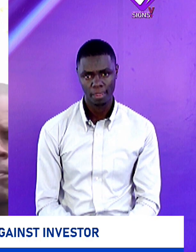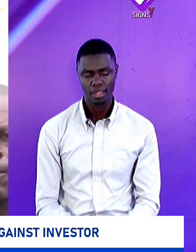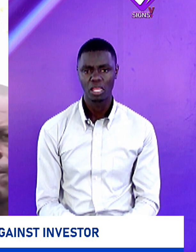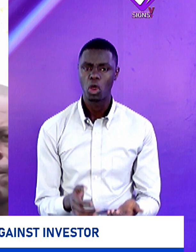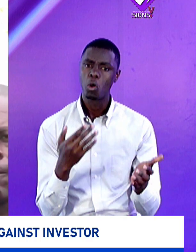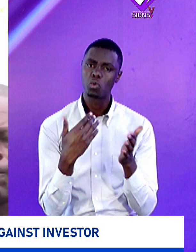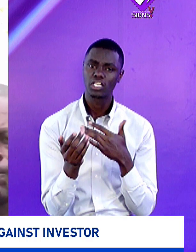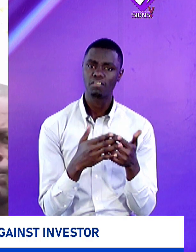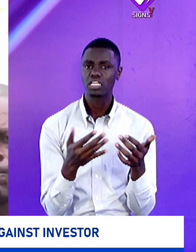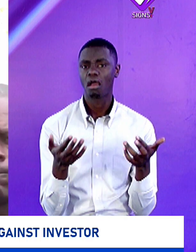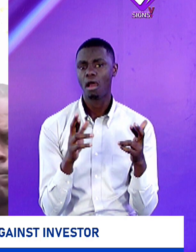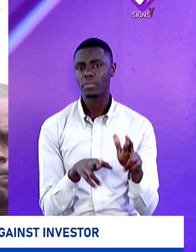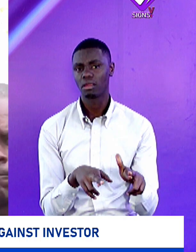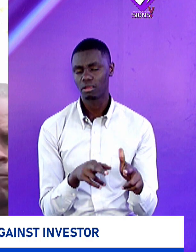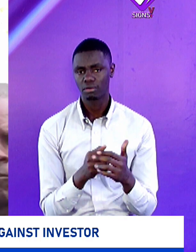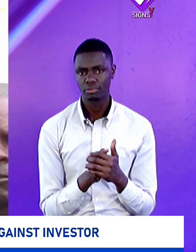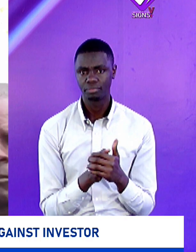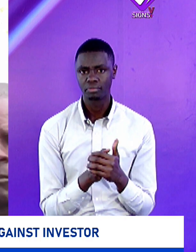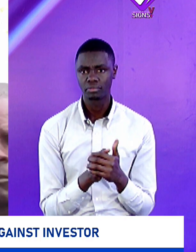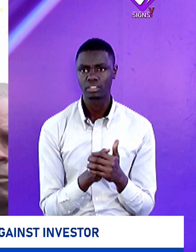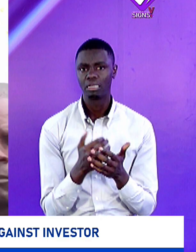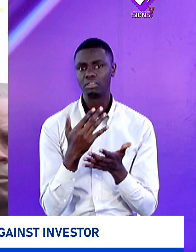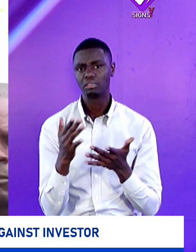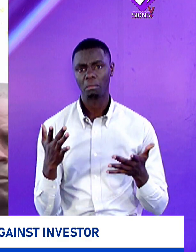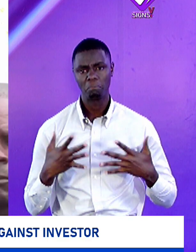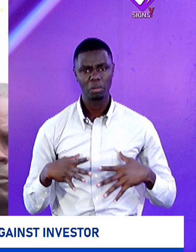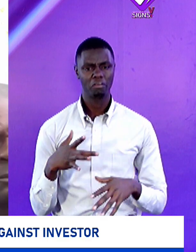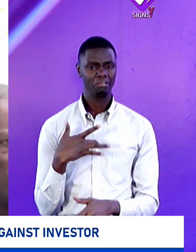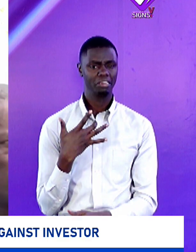Whatever is coming out is that some people feel